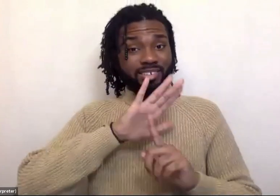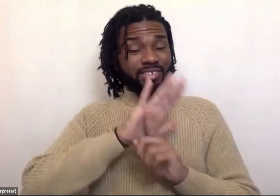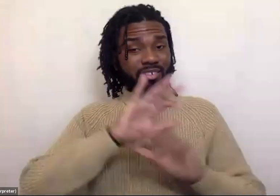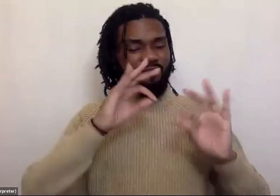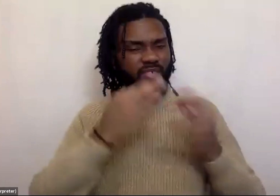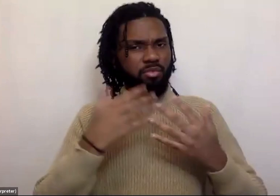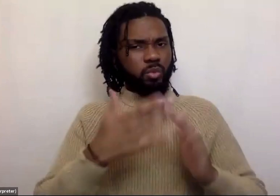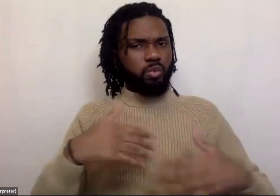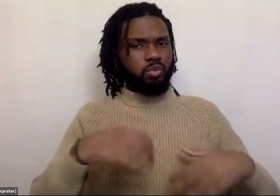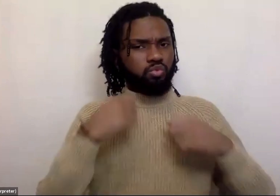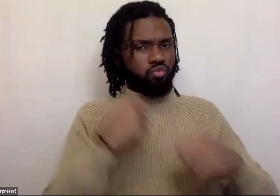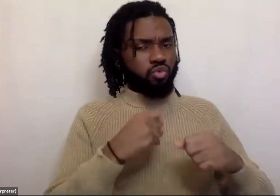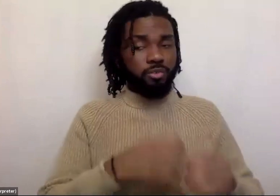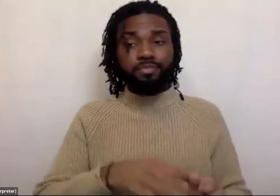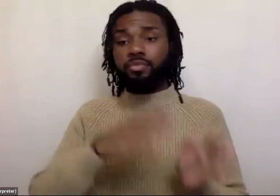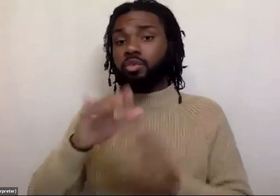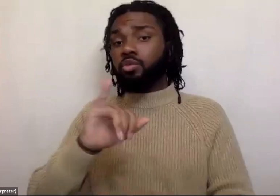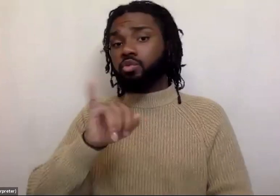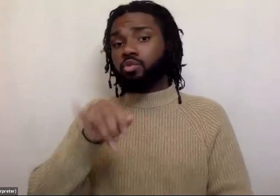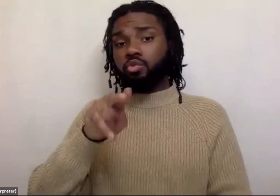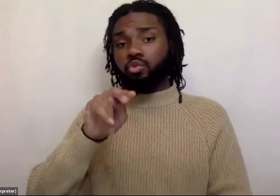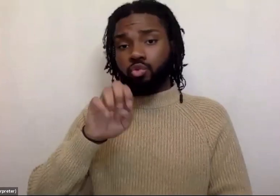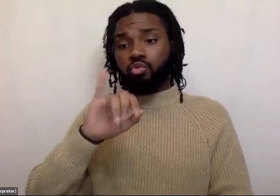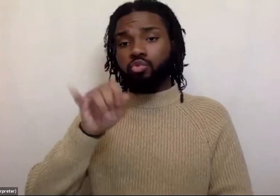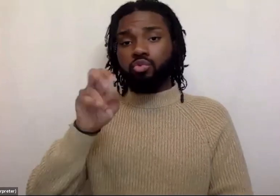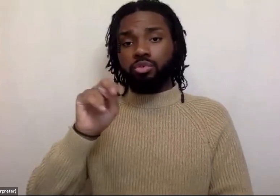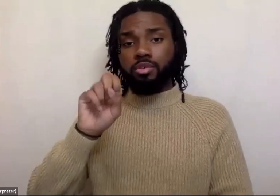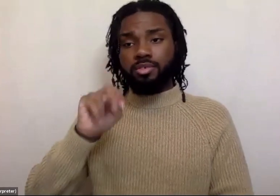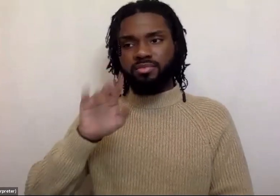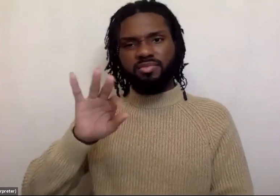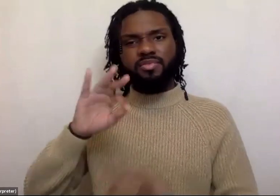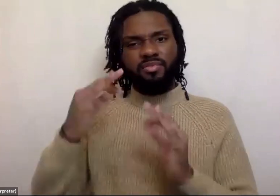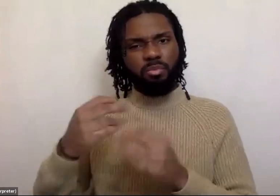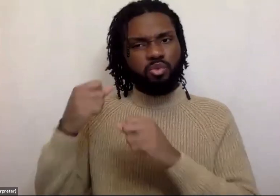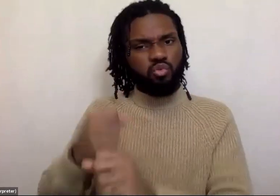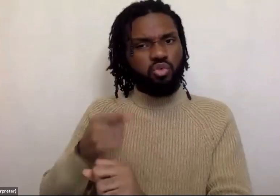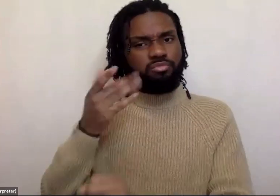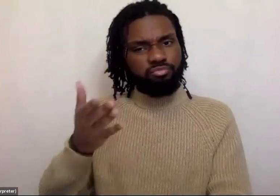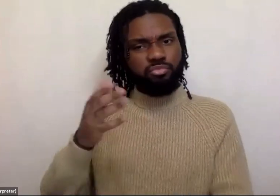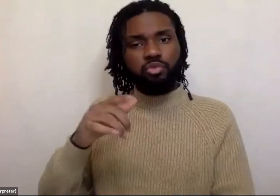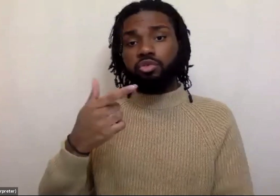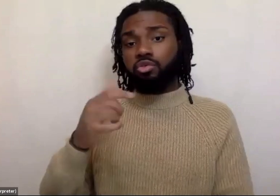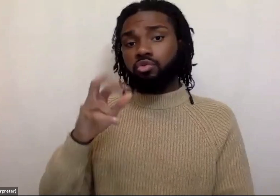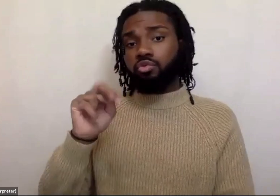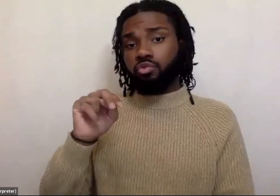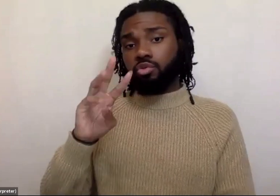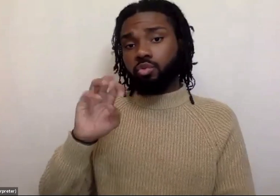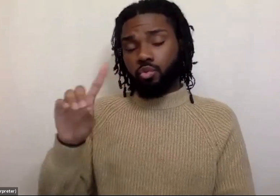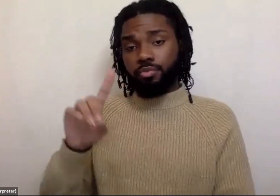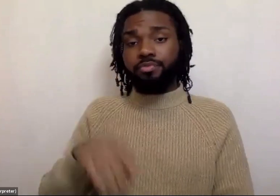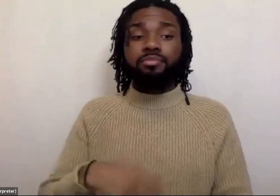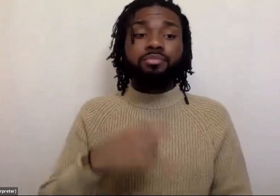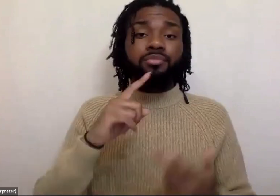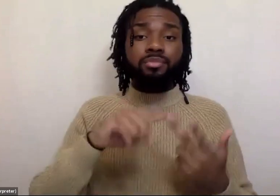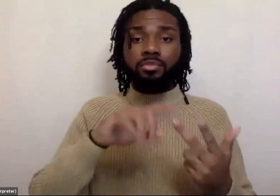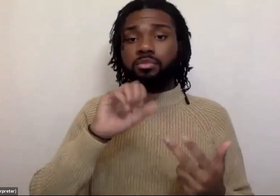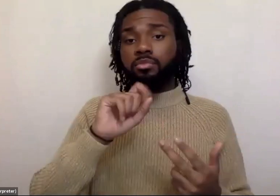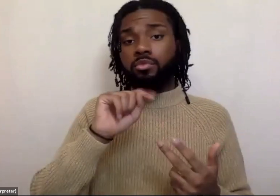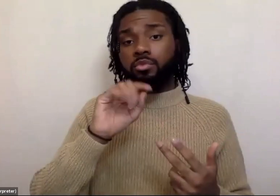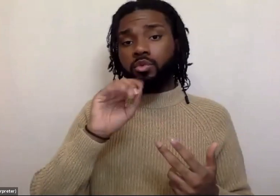Johnson's family was a strong family in Greenwood. And I might say, by the way, Stokely used to stay with Freddie and George's